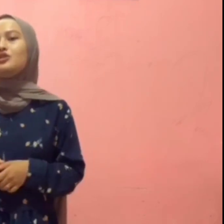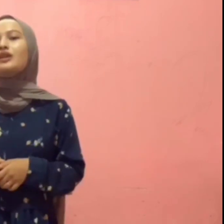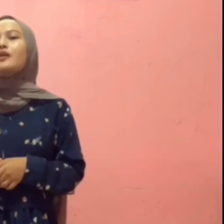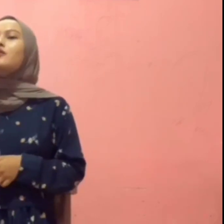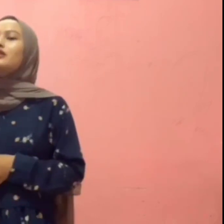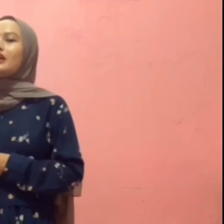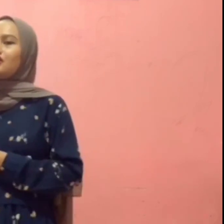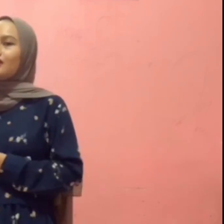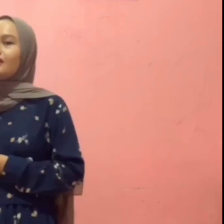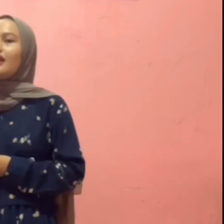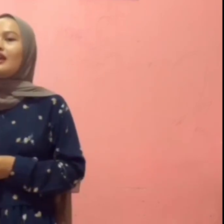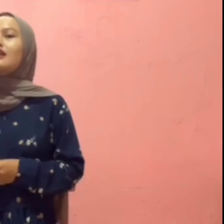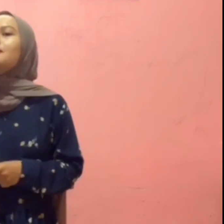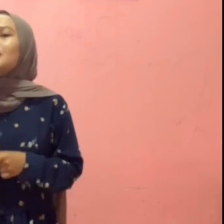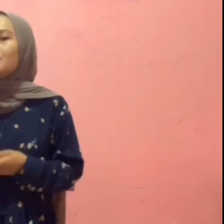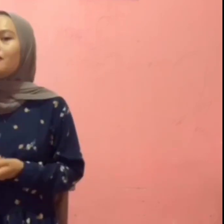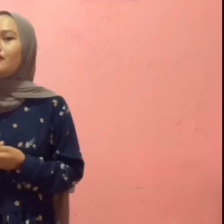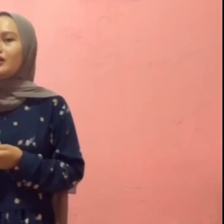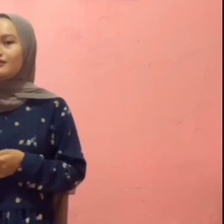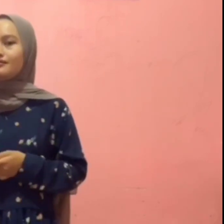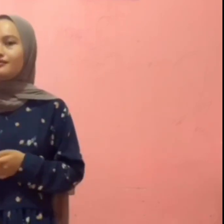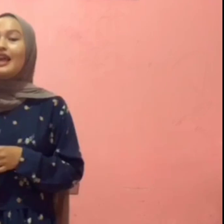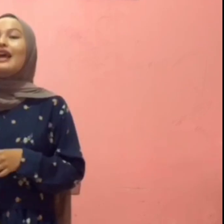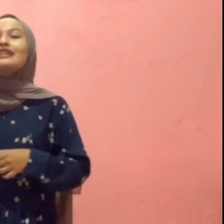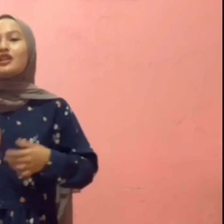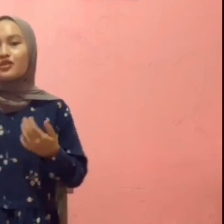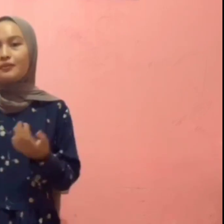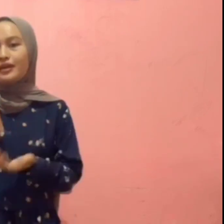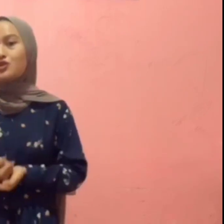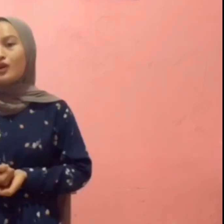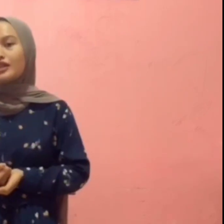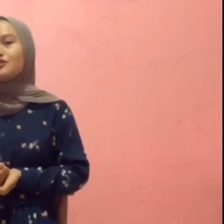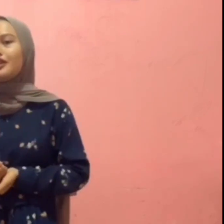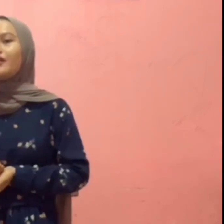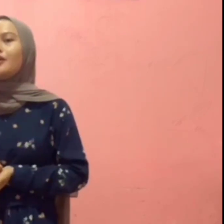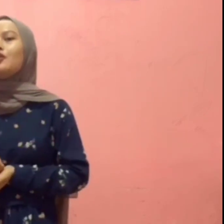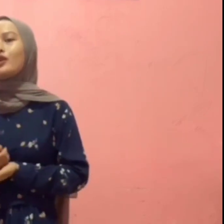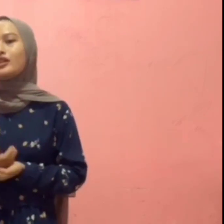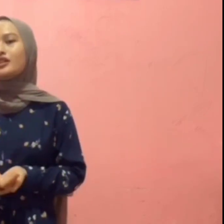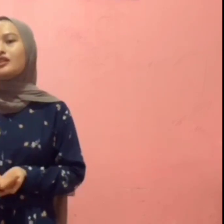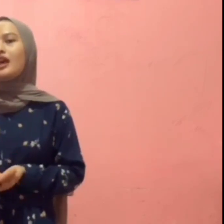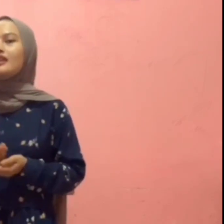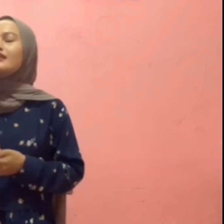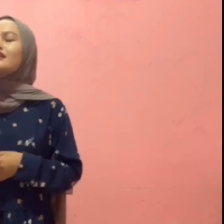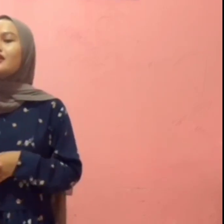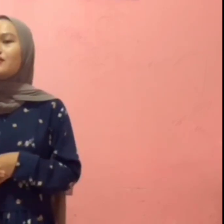keep communication in a meaningful way. It is also the best way to develop awareness and